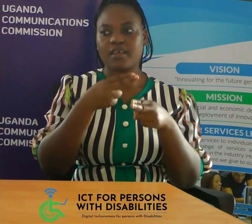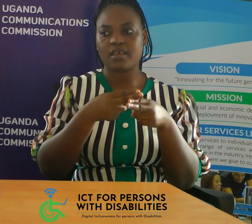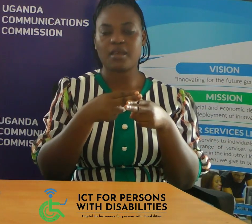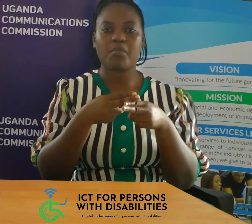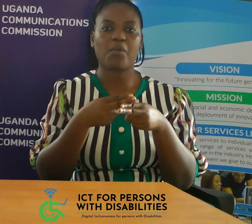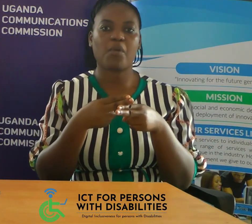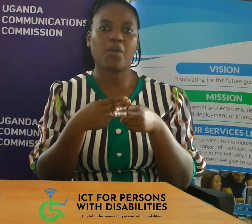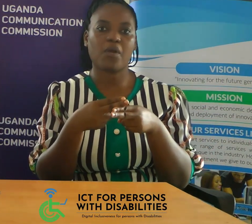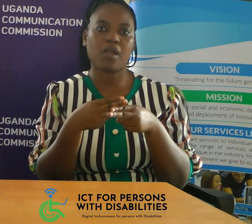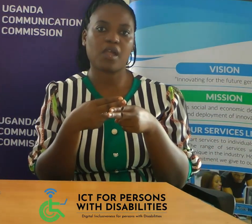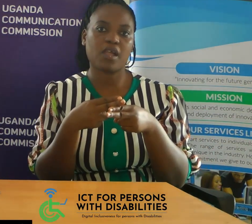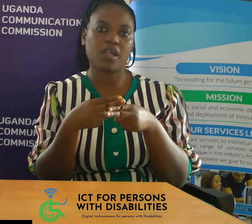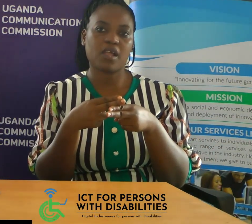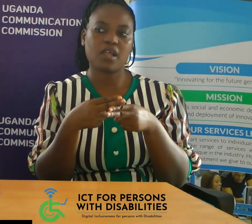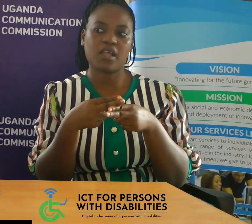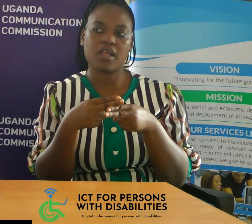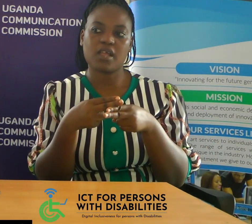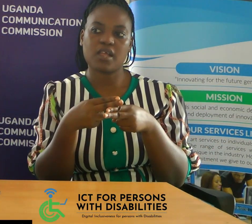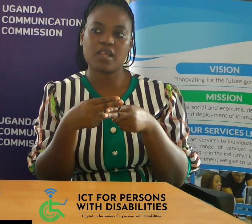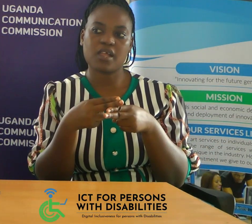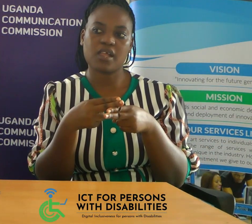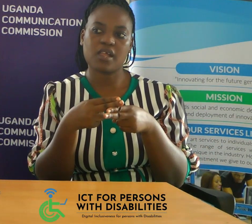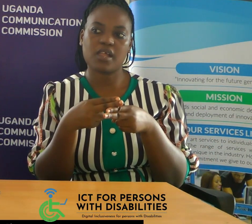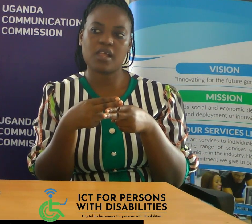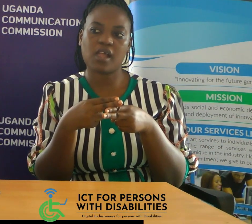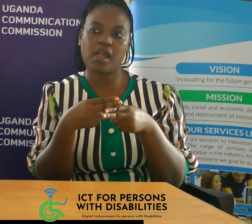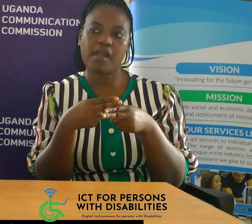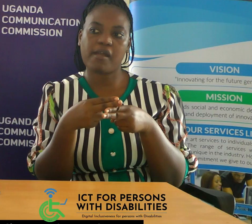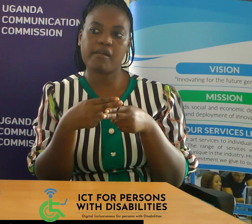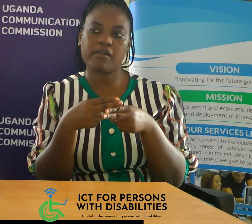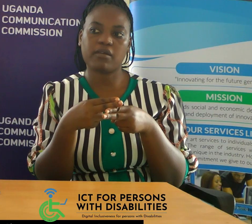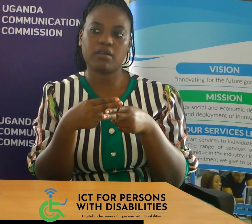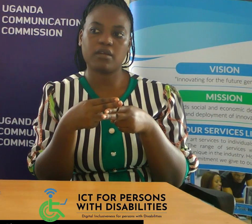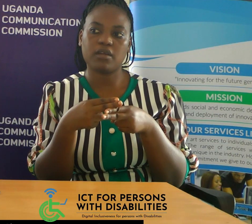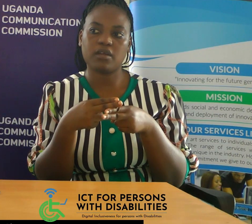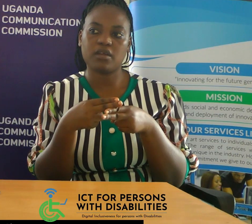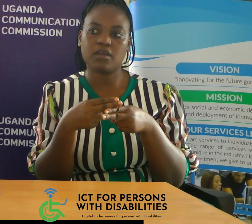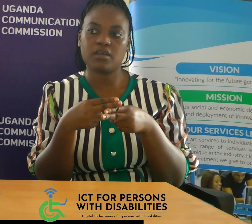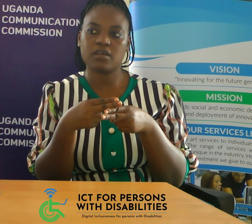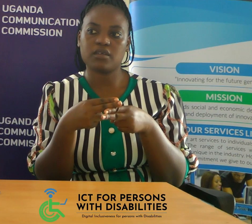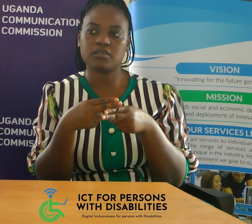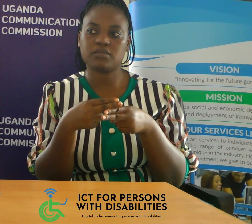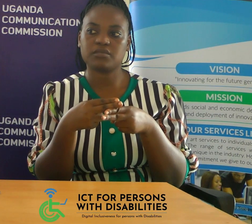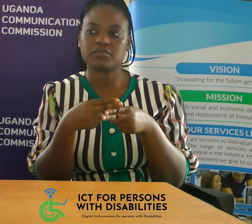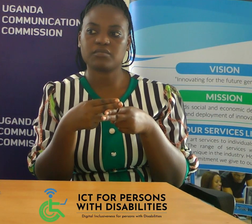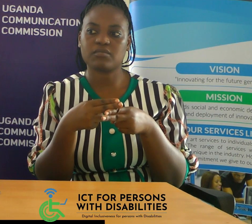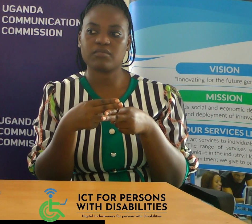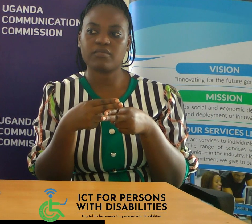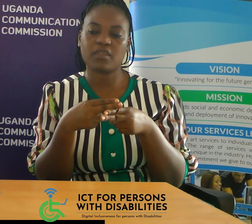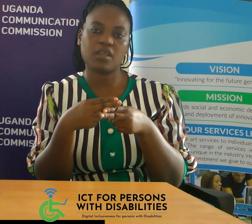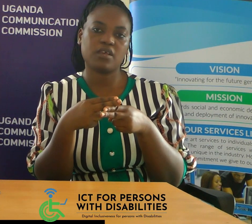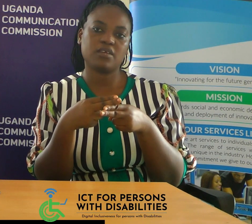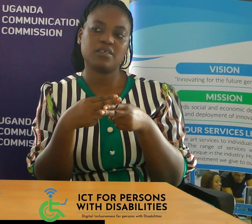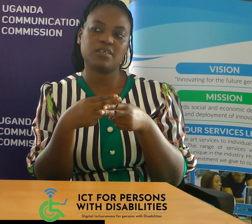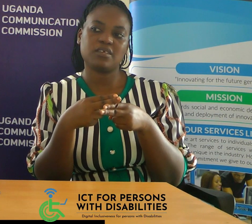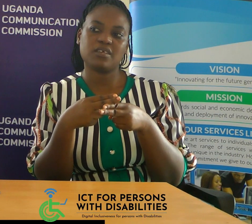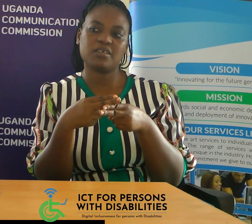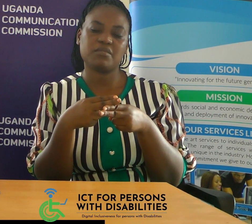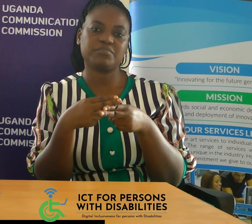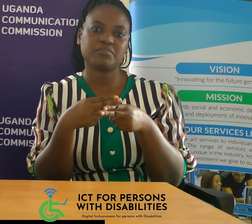Okay. Yes, good afternoon, ladies and gentlemen. Good afternoon to